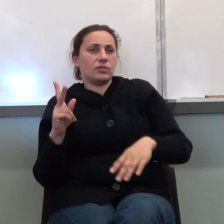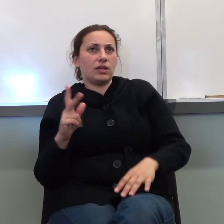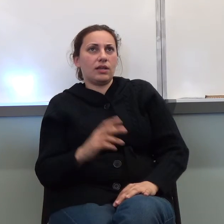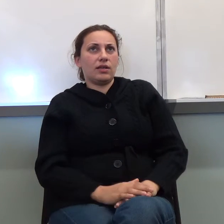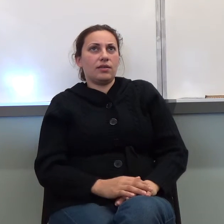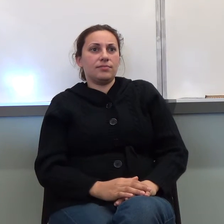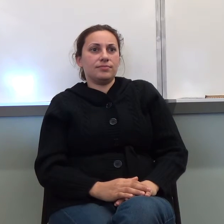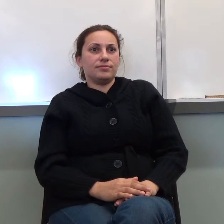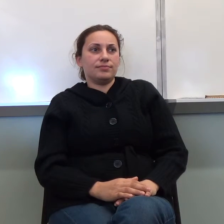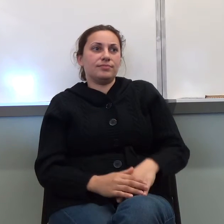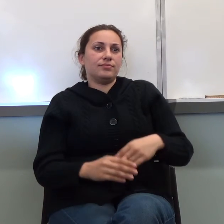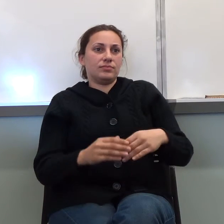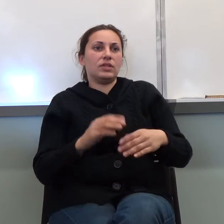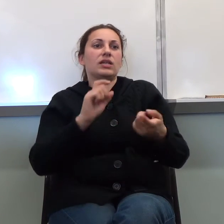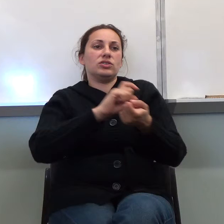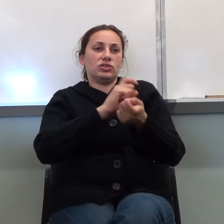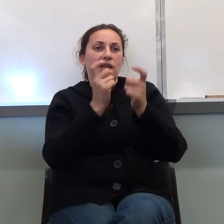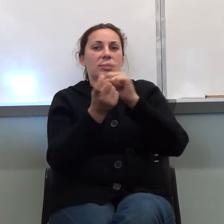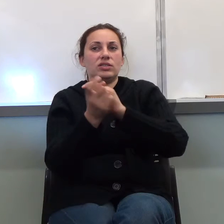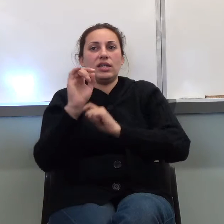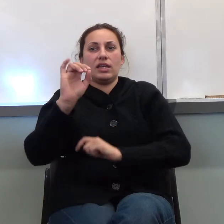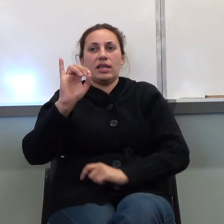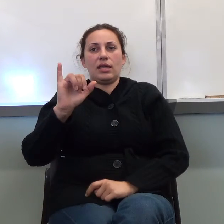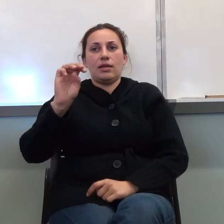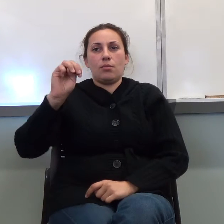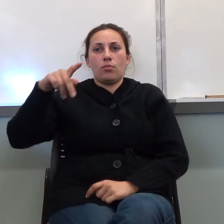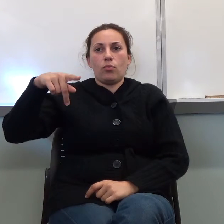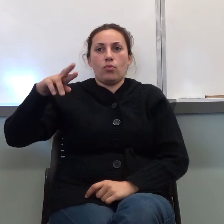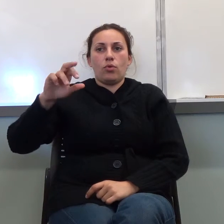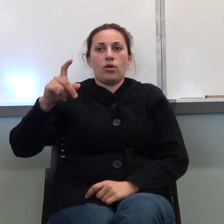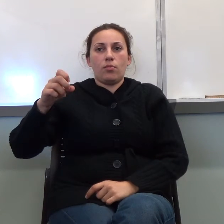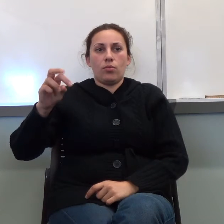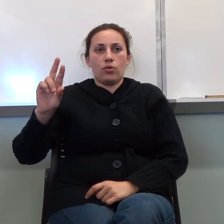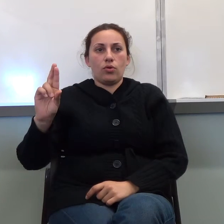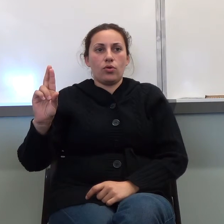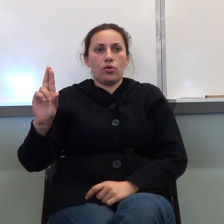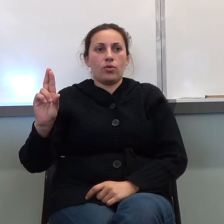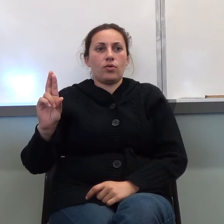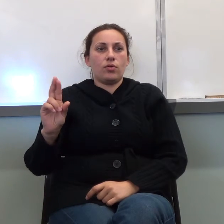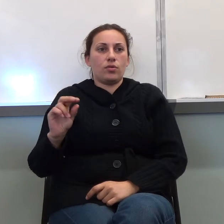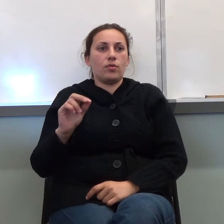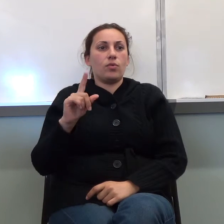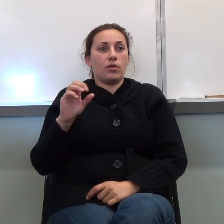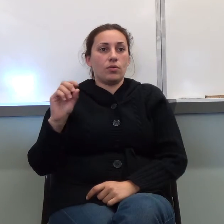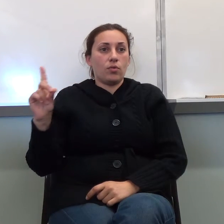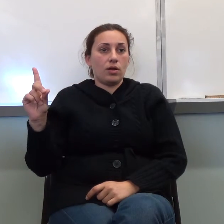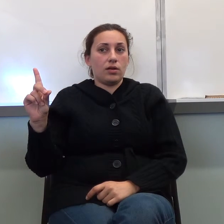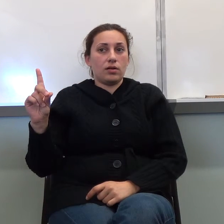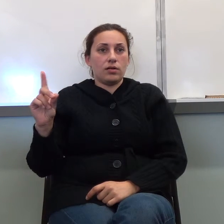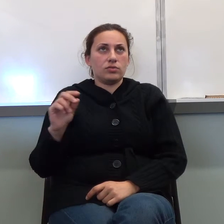Make it into an improper. 3 times 6 is 18, 3 times 2 is 119, and 2, 194 is it?